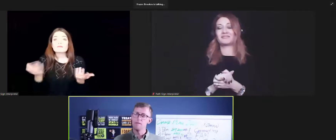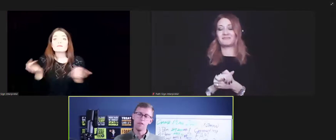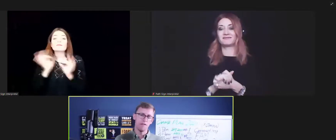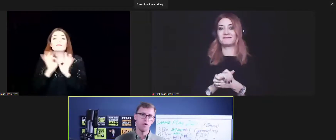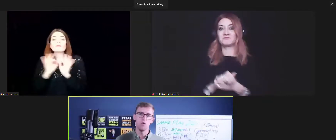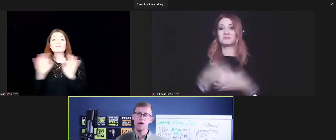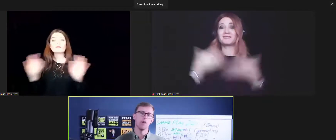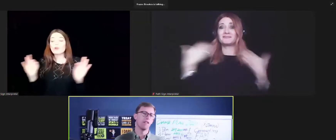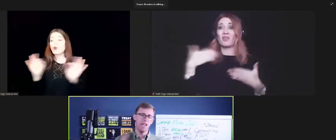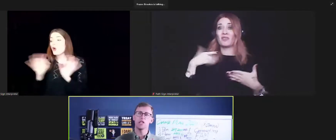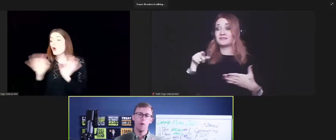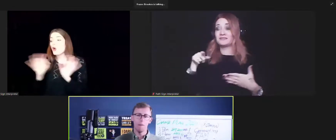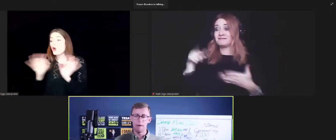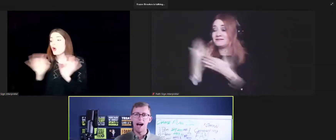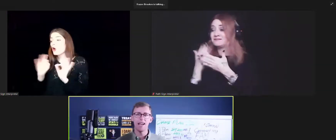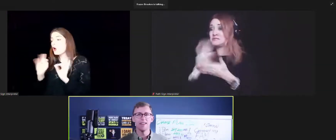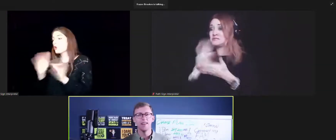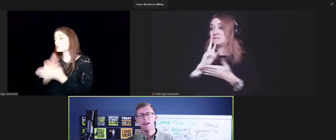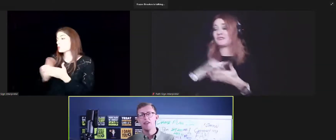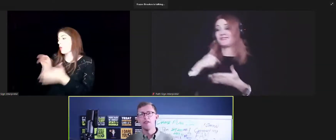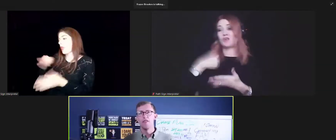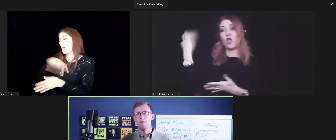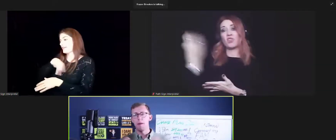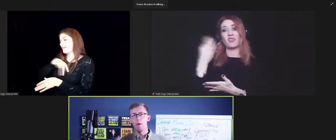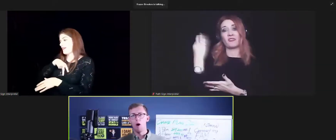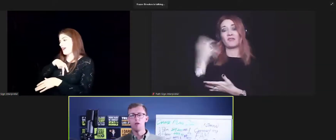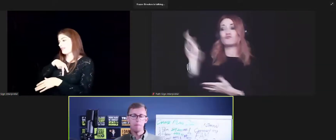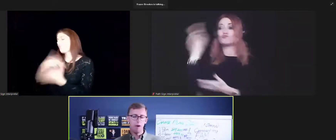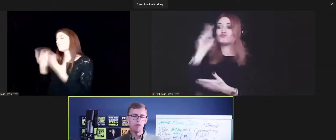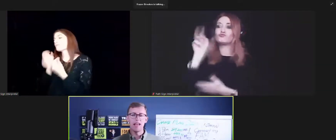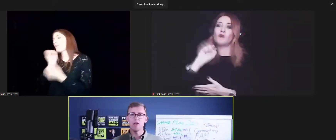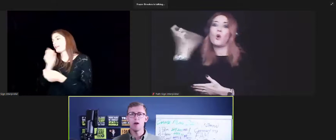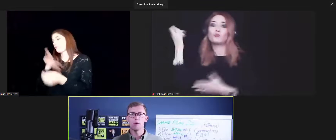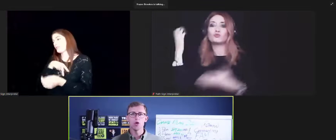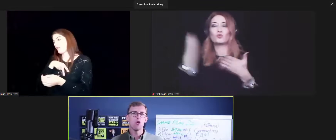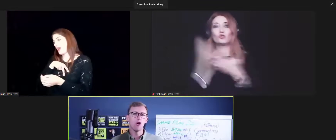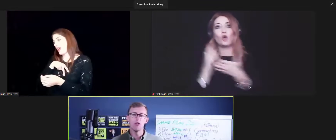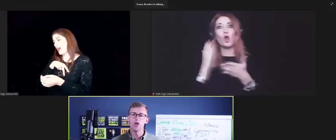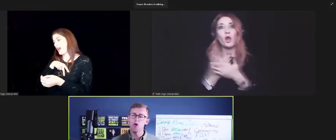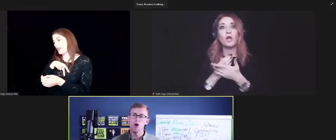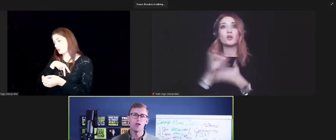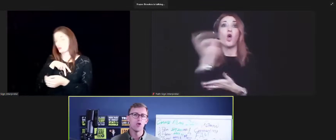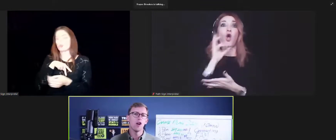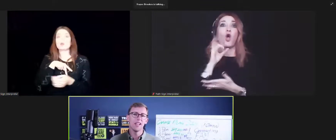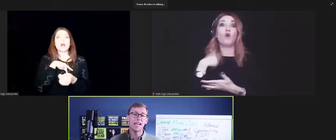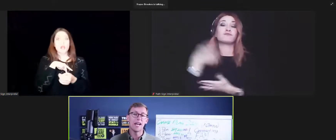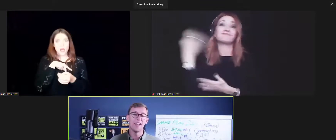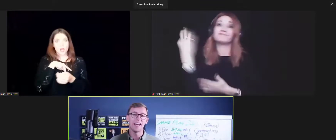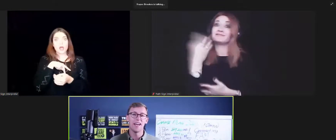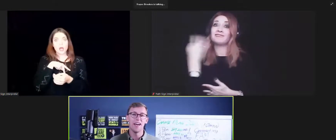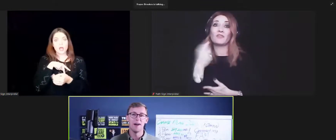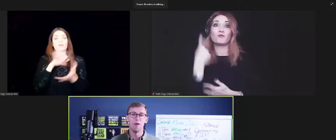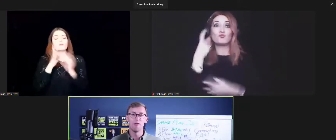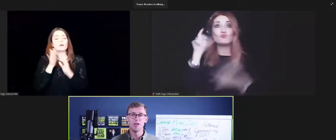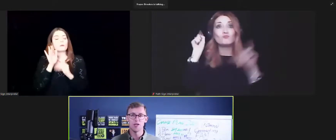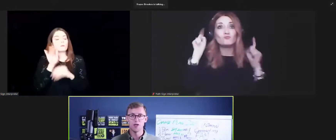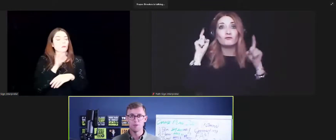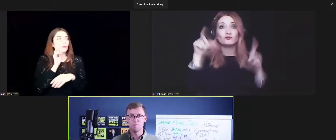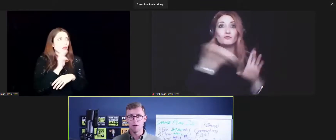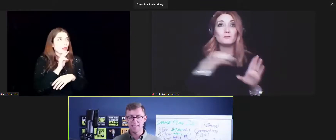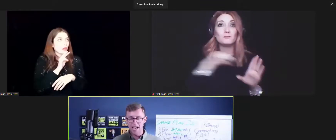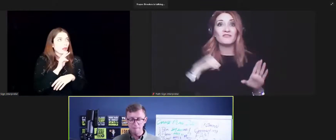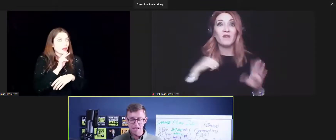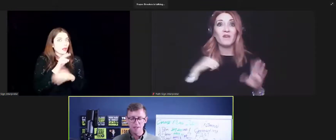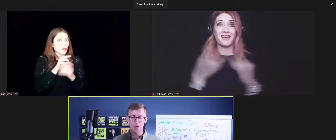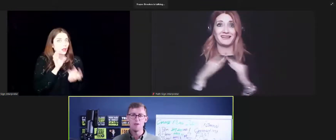And years went by, and their bond and relationship got stronger and stronger and stronger, like a mother and a son's